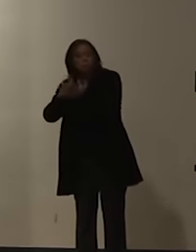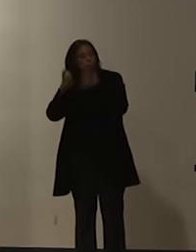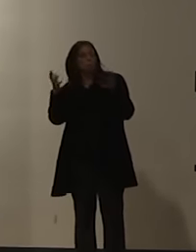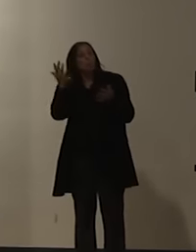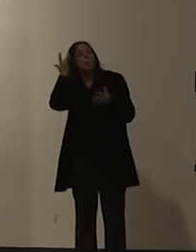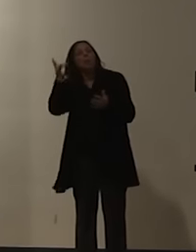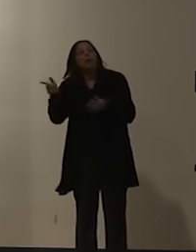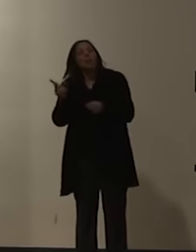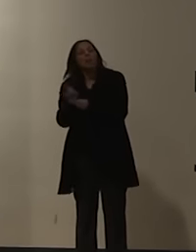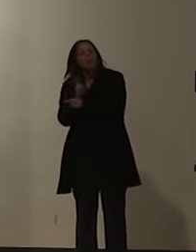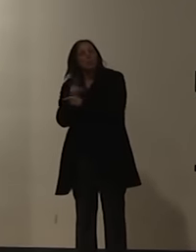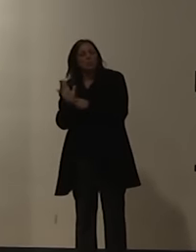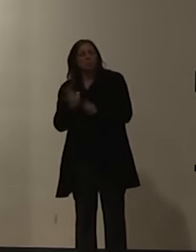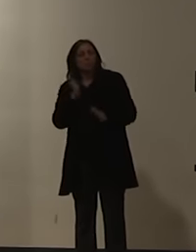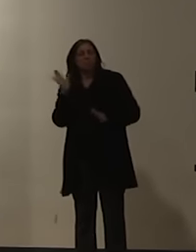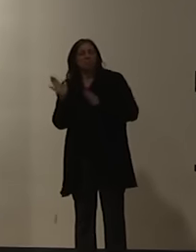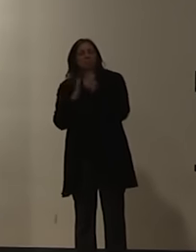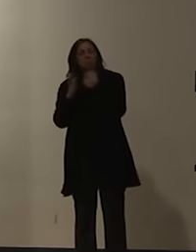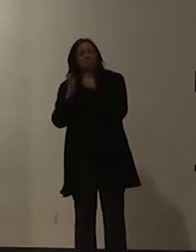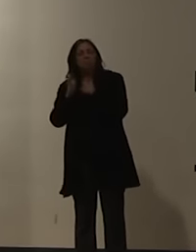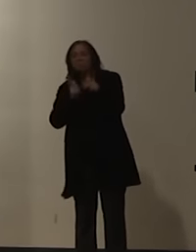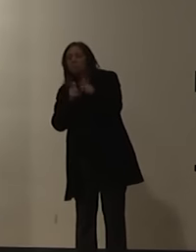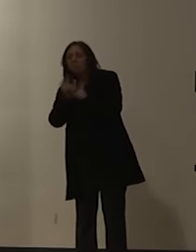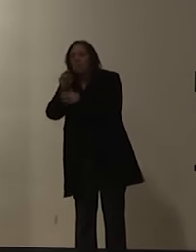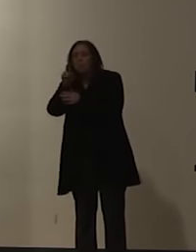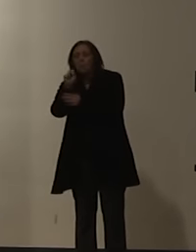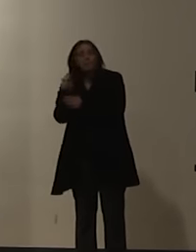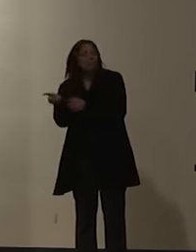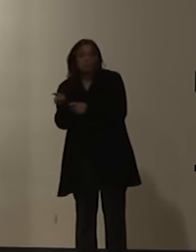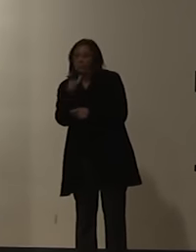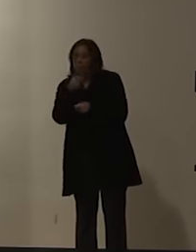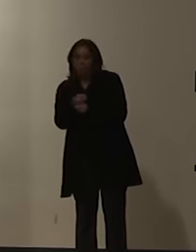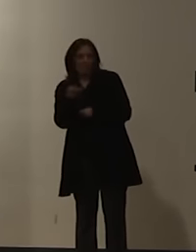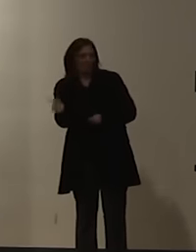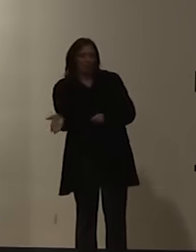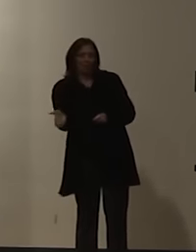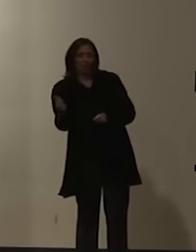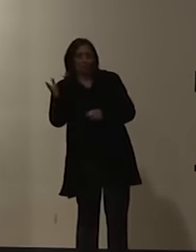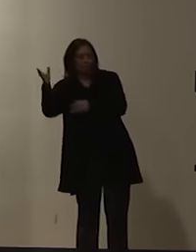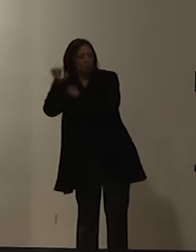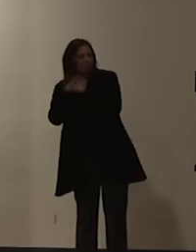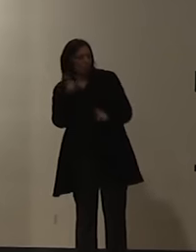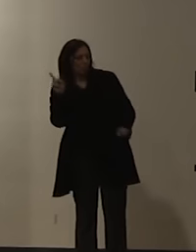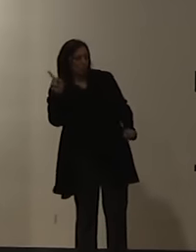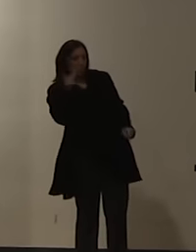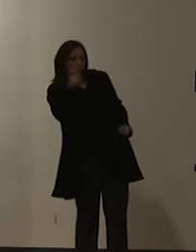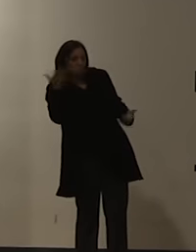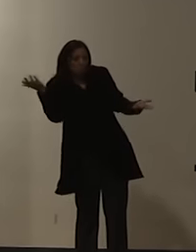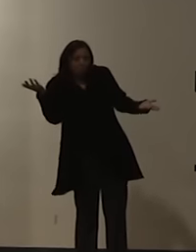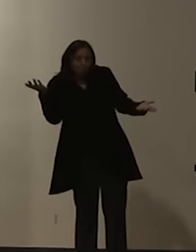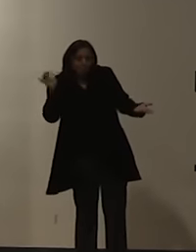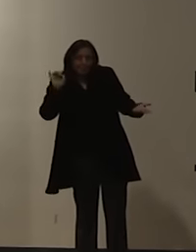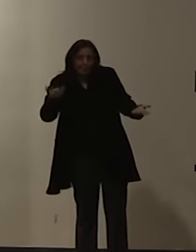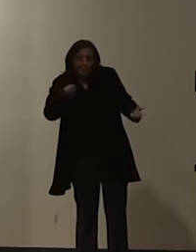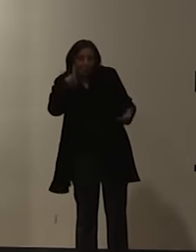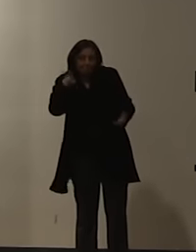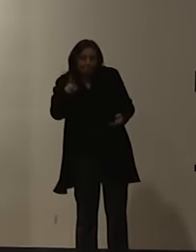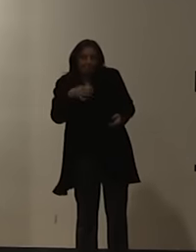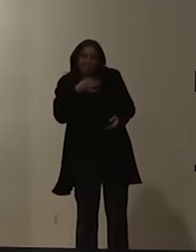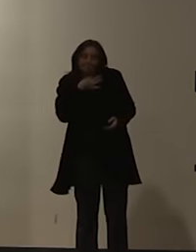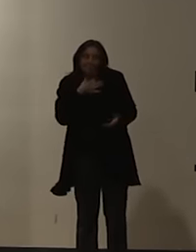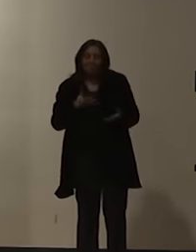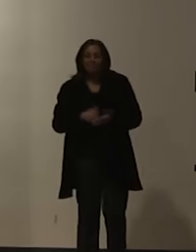it's a very scary thing to contemplate. Now, what's left after war is usually like this, nothing. This